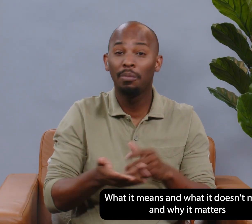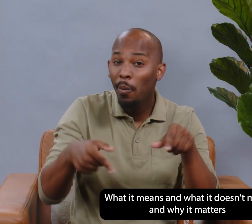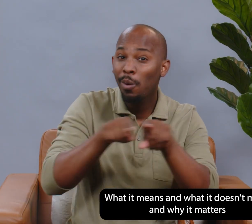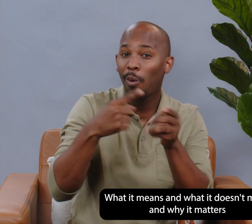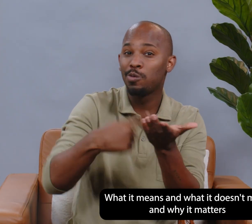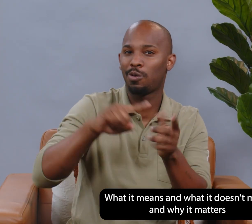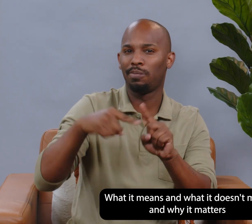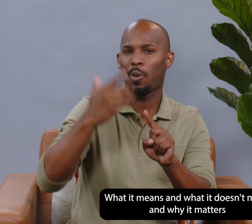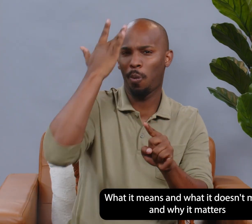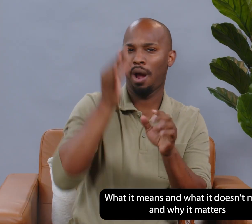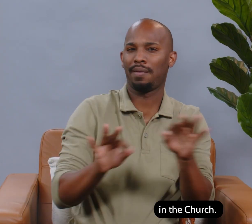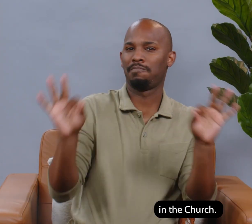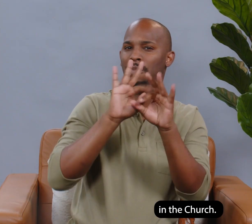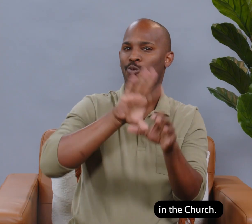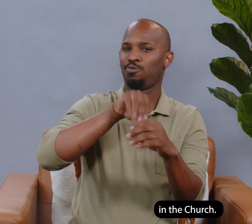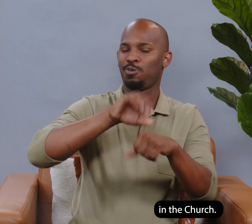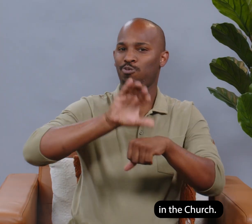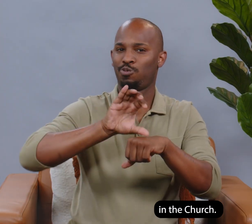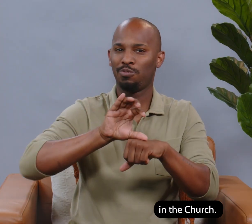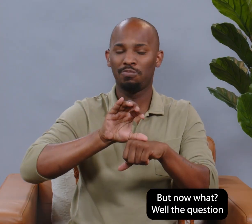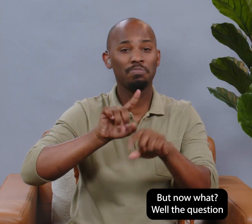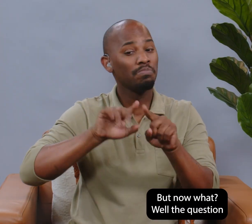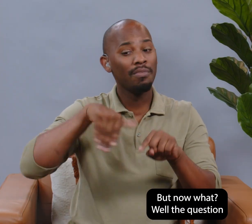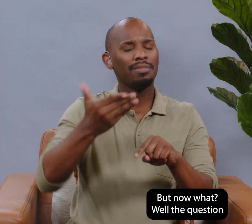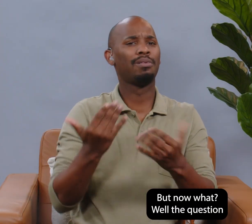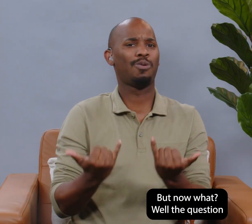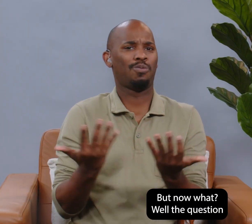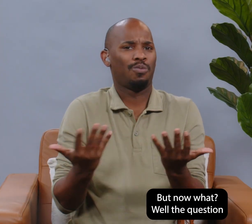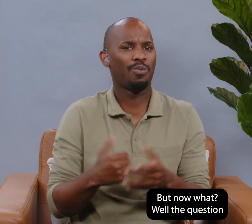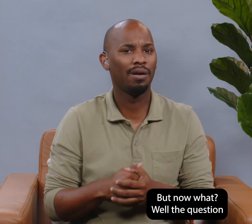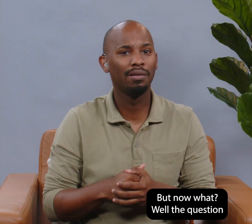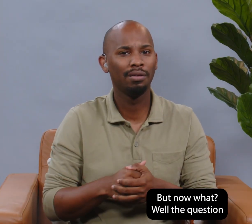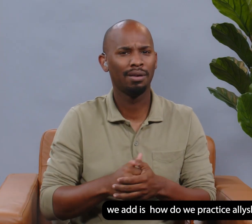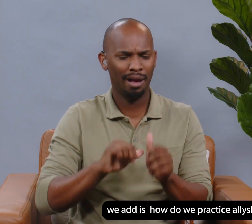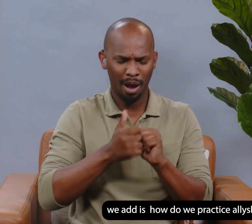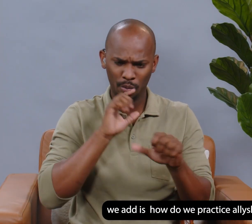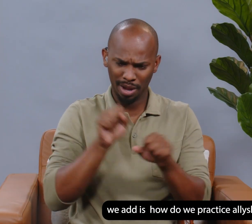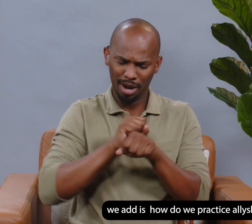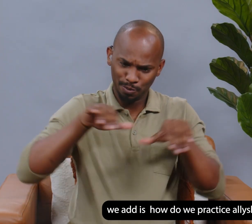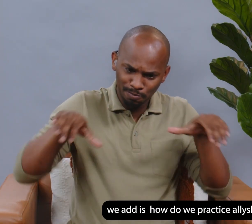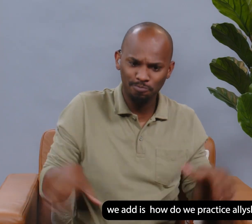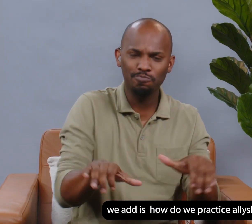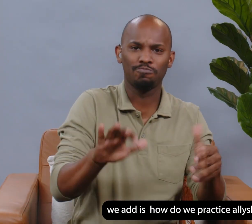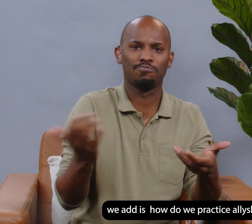why it mattered in the church. But now what? Well, the question we ask is, how do we practice